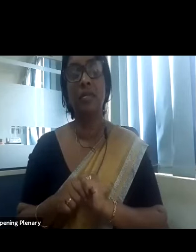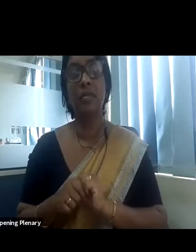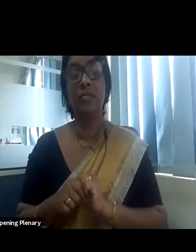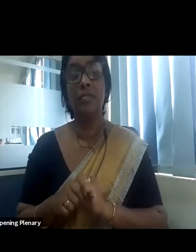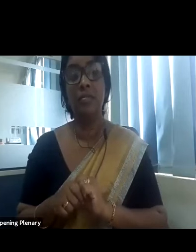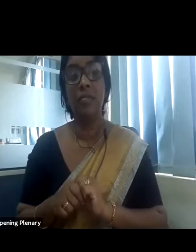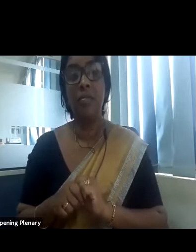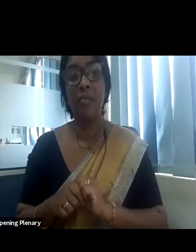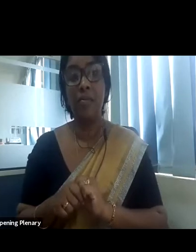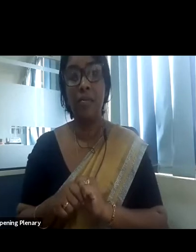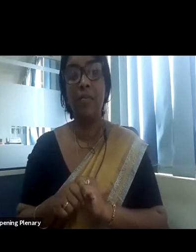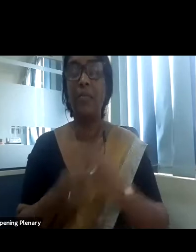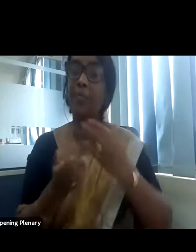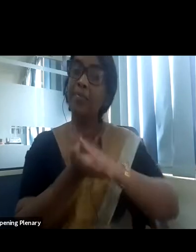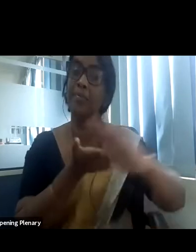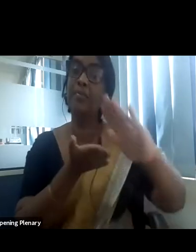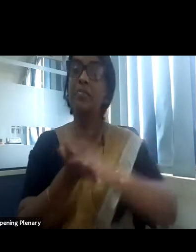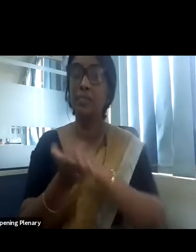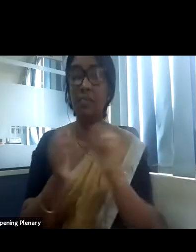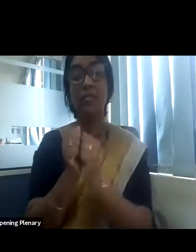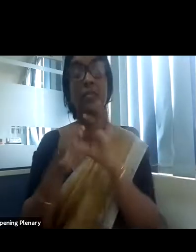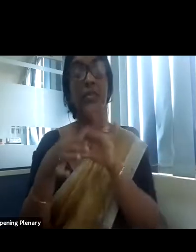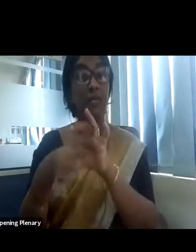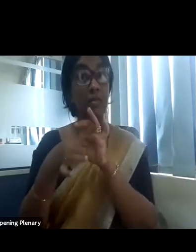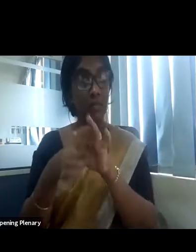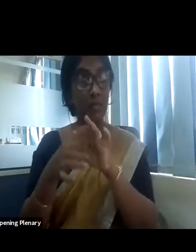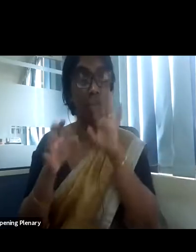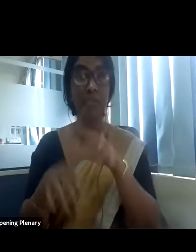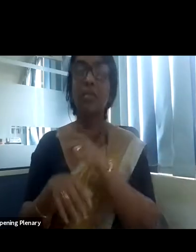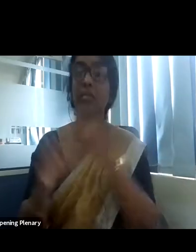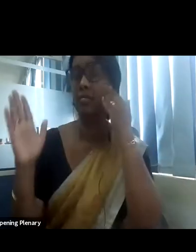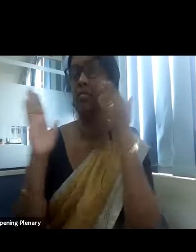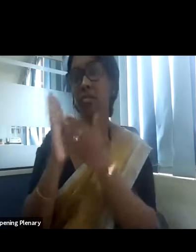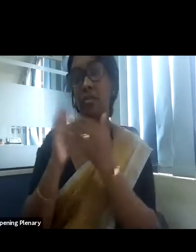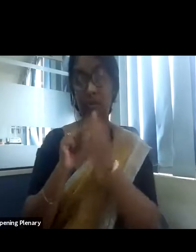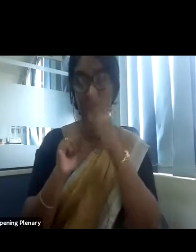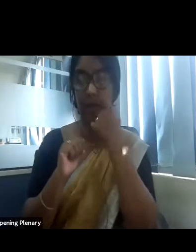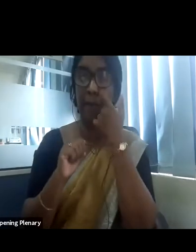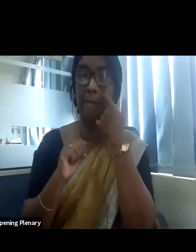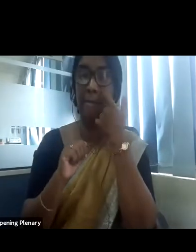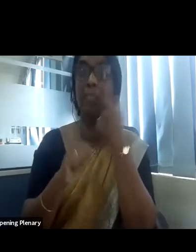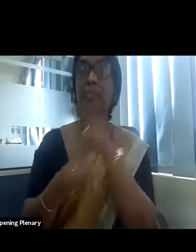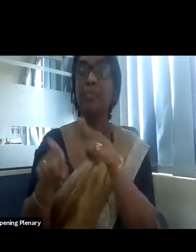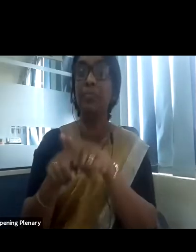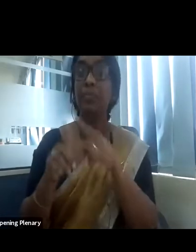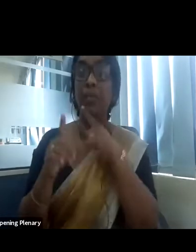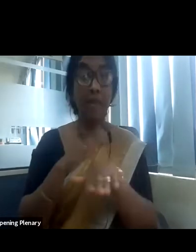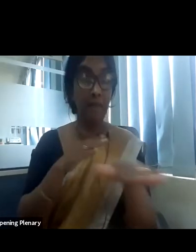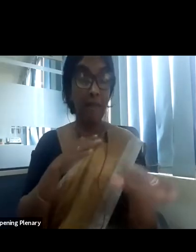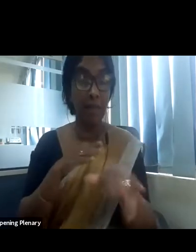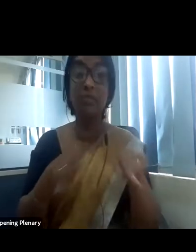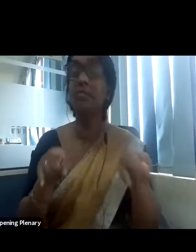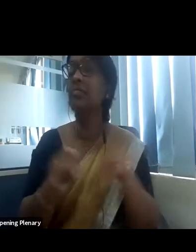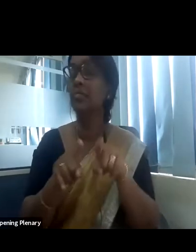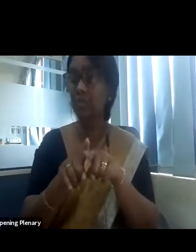with responsible business to deliver sustainable development on the ground. We have seen significant progress